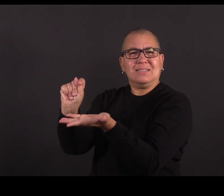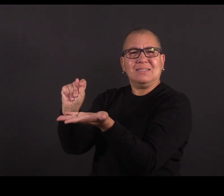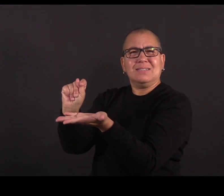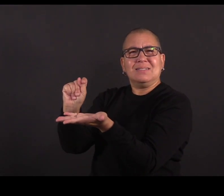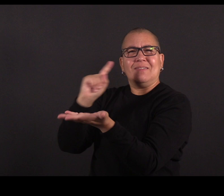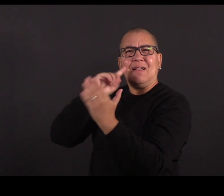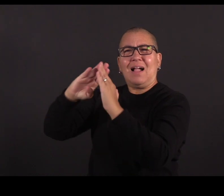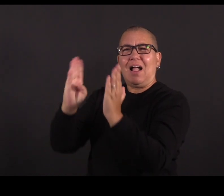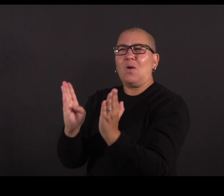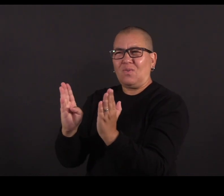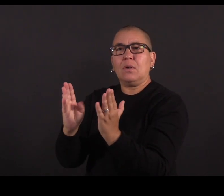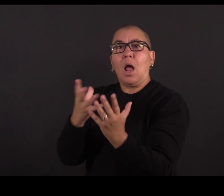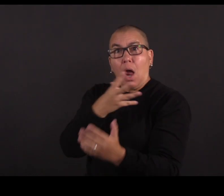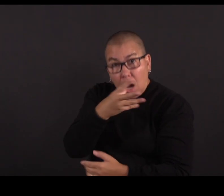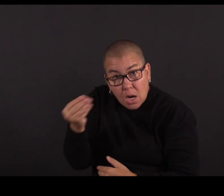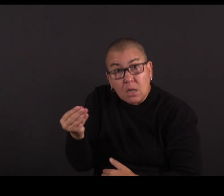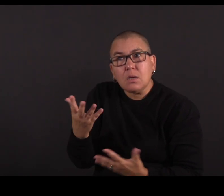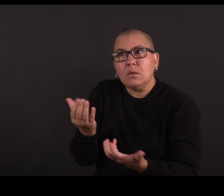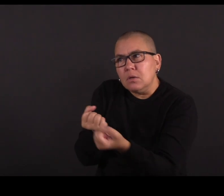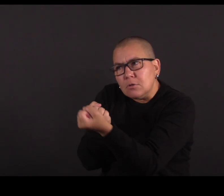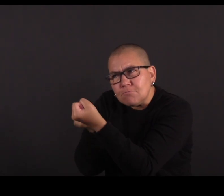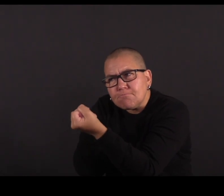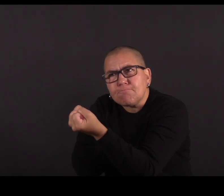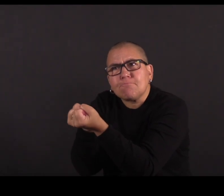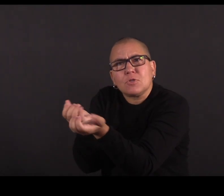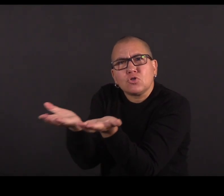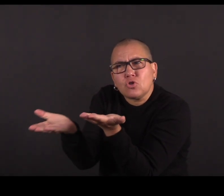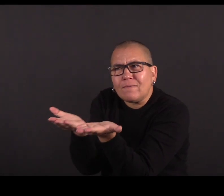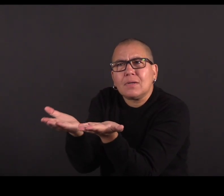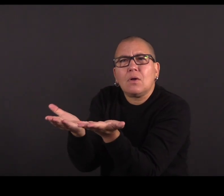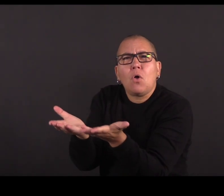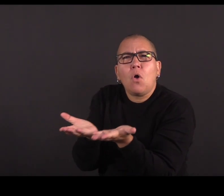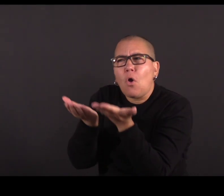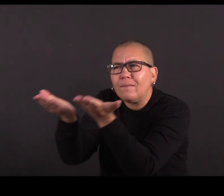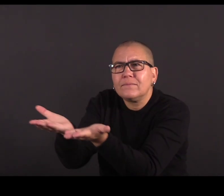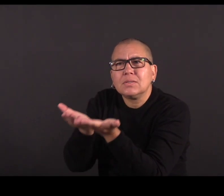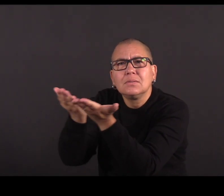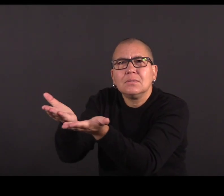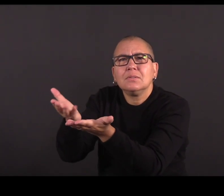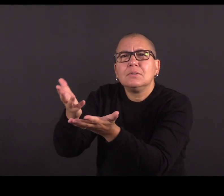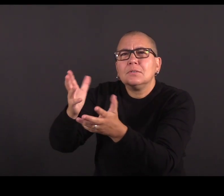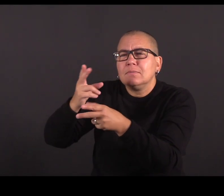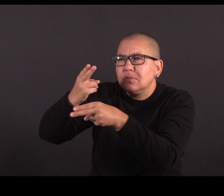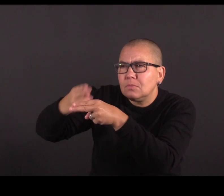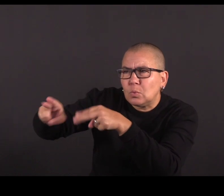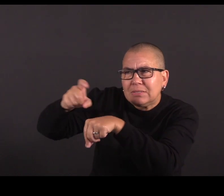and supportive services are usually offered for a shorter period of time.